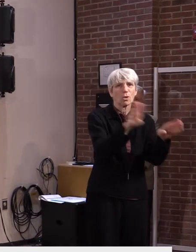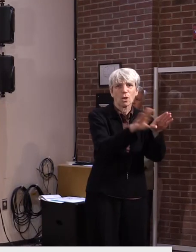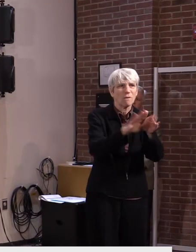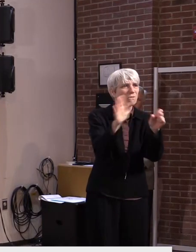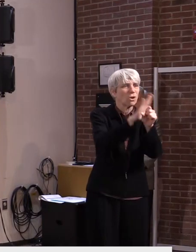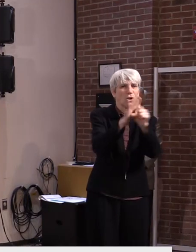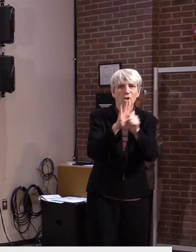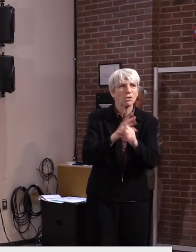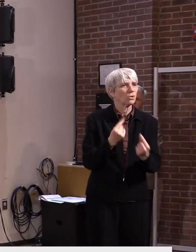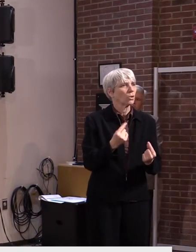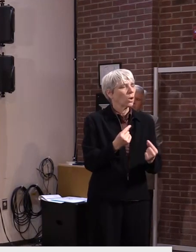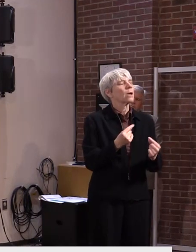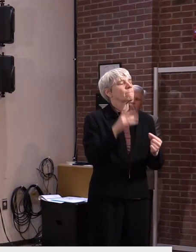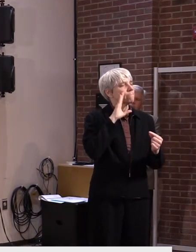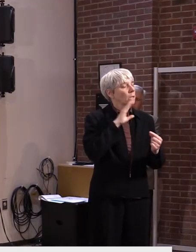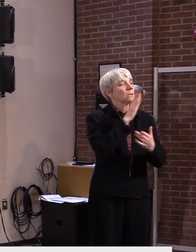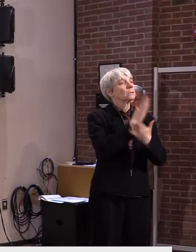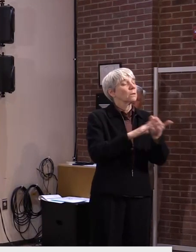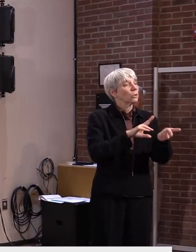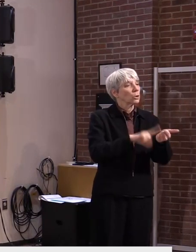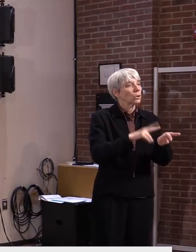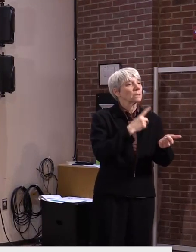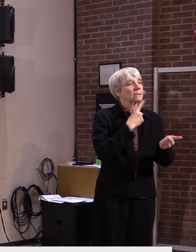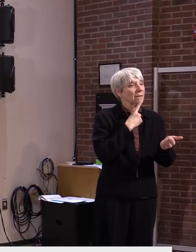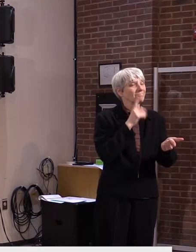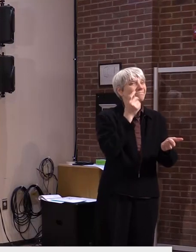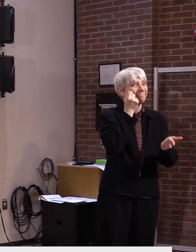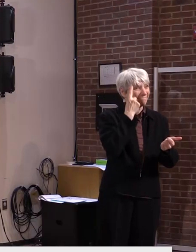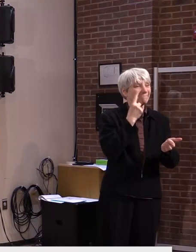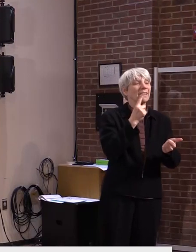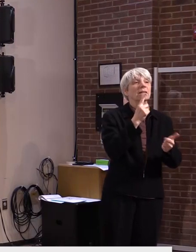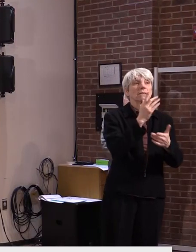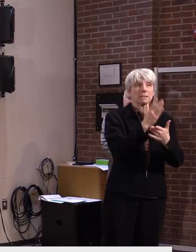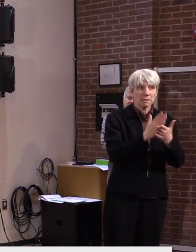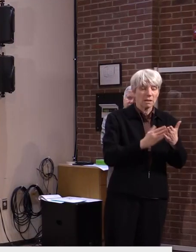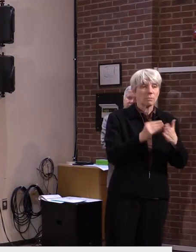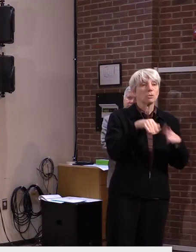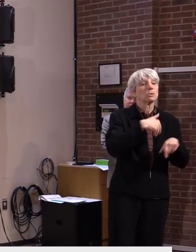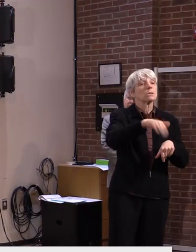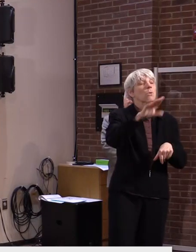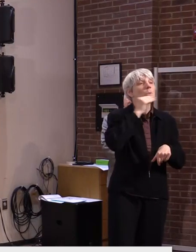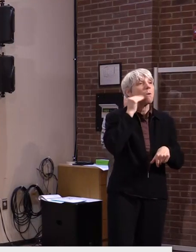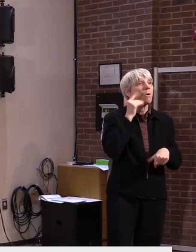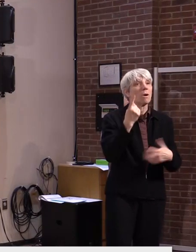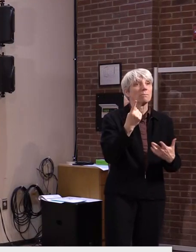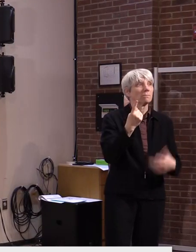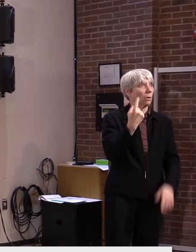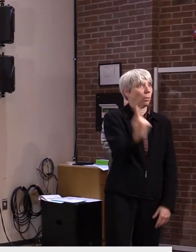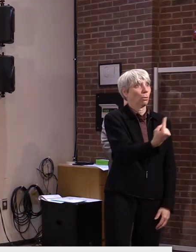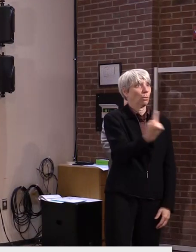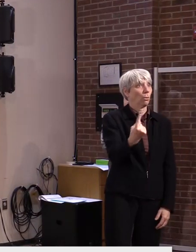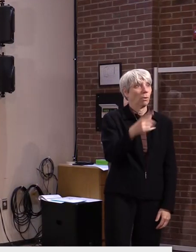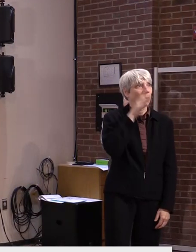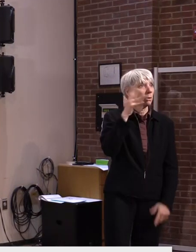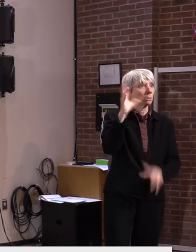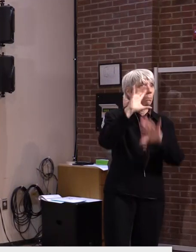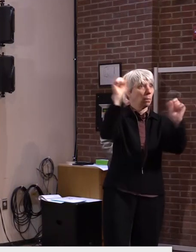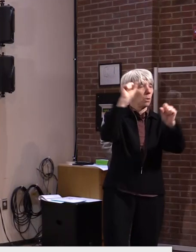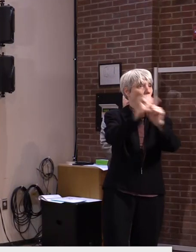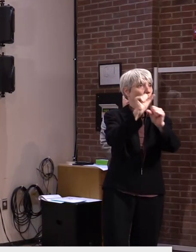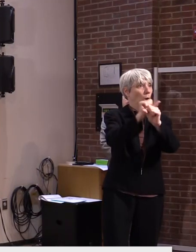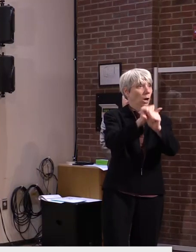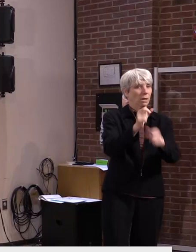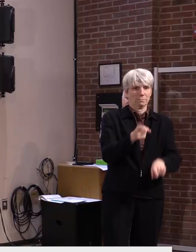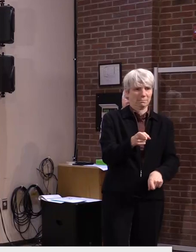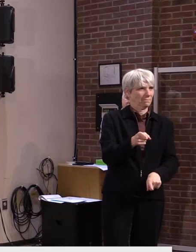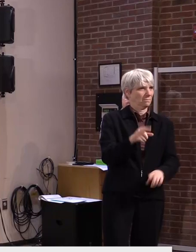report that, students aren't necessarily supervised when they're sent home in quarantine, so there's concern about to what